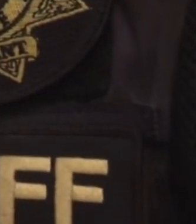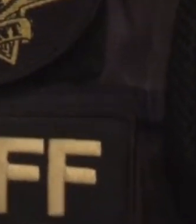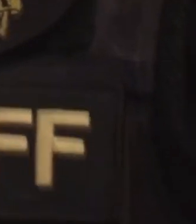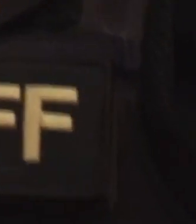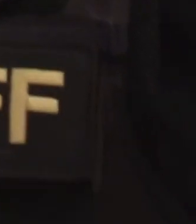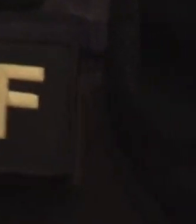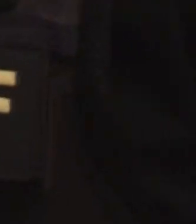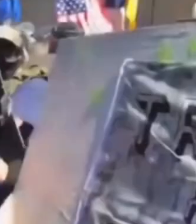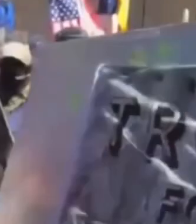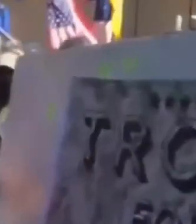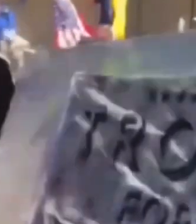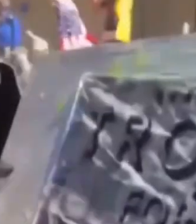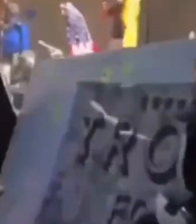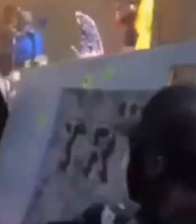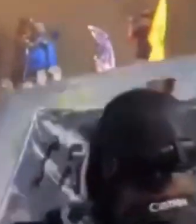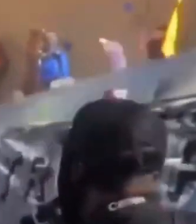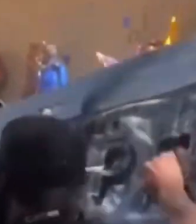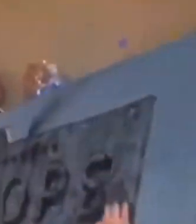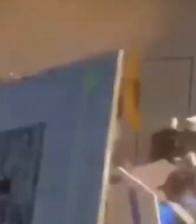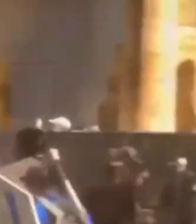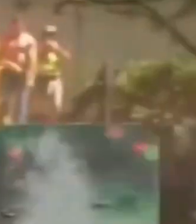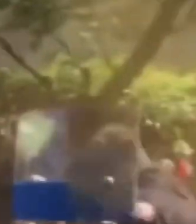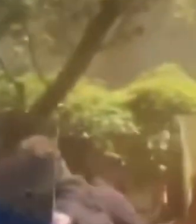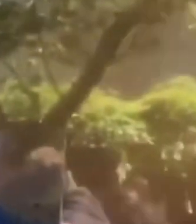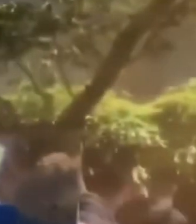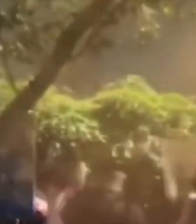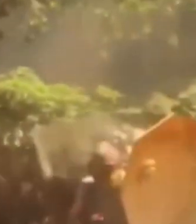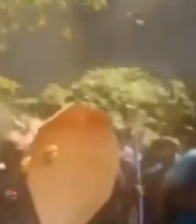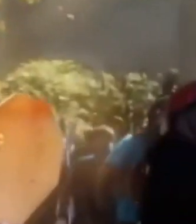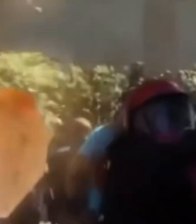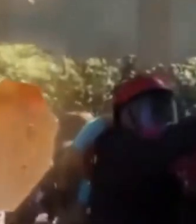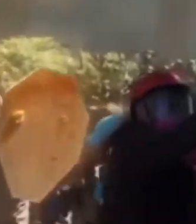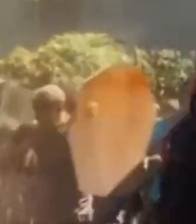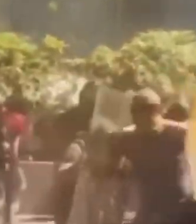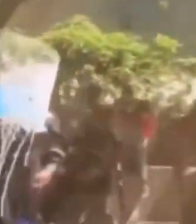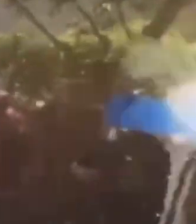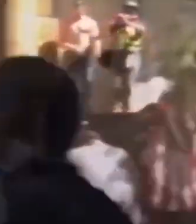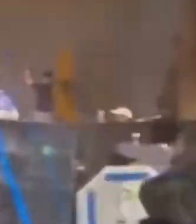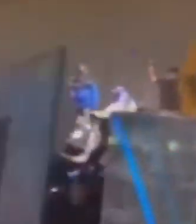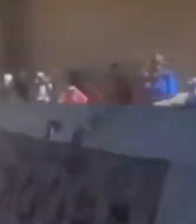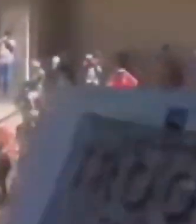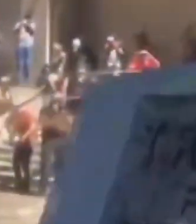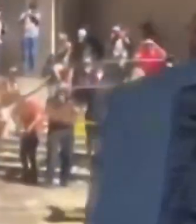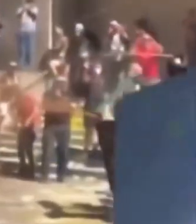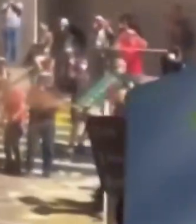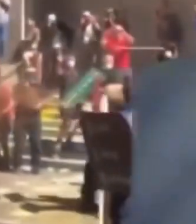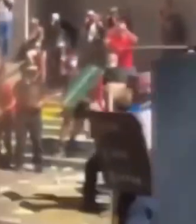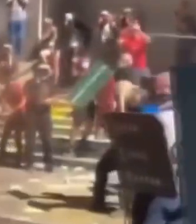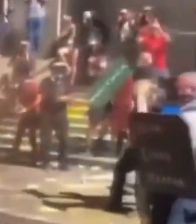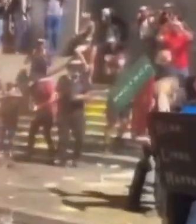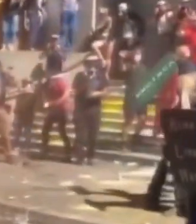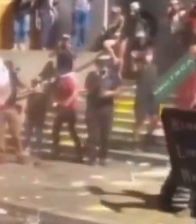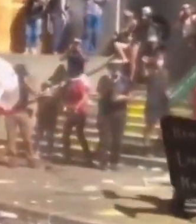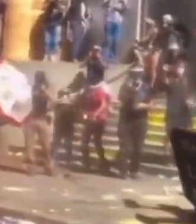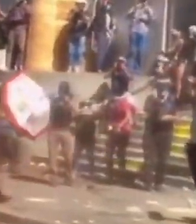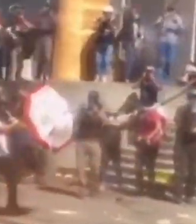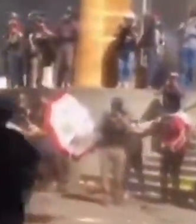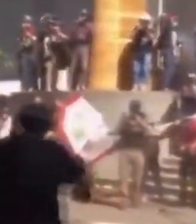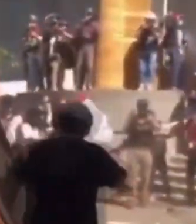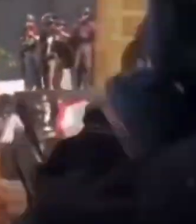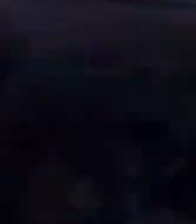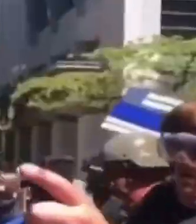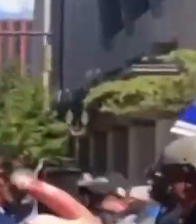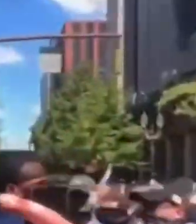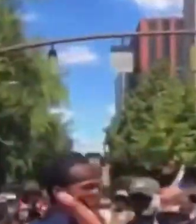Police and the Multnomah County Sheriff in charge of public safety this weekend. And if need be, troopers,